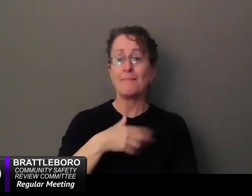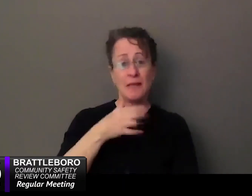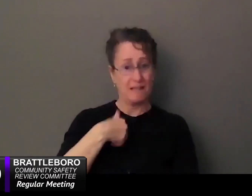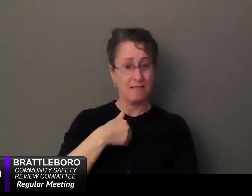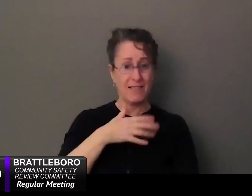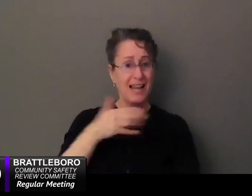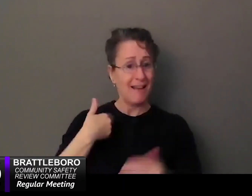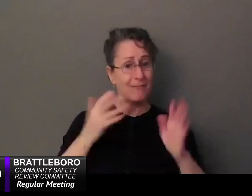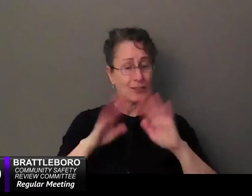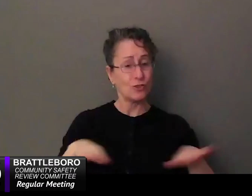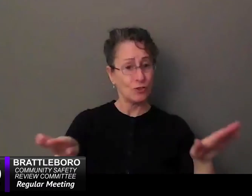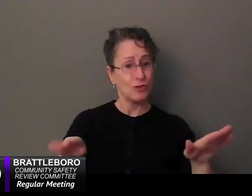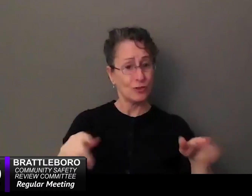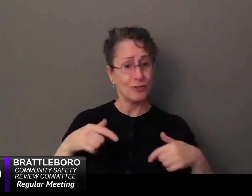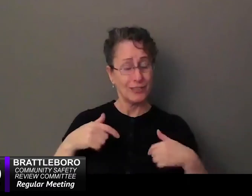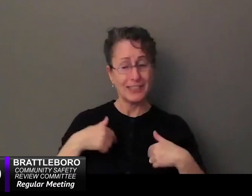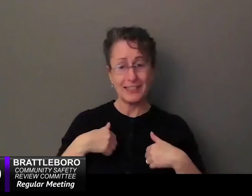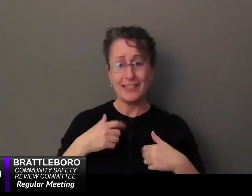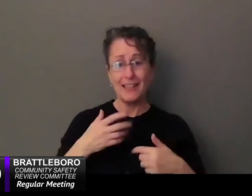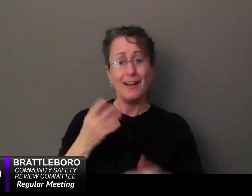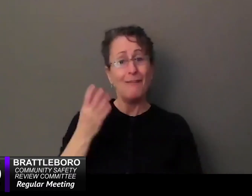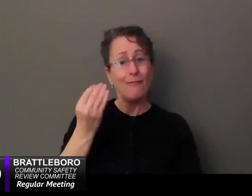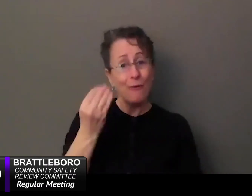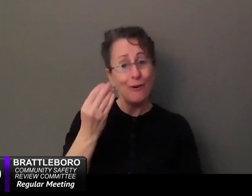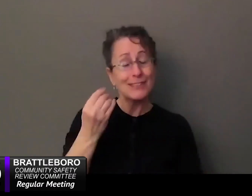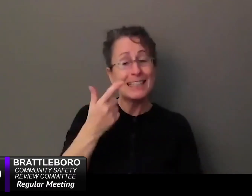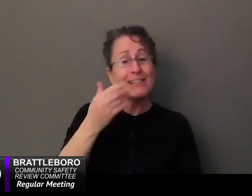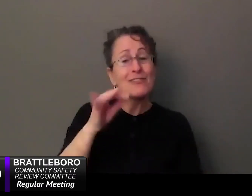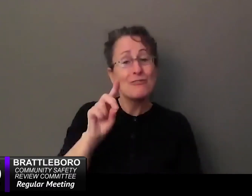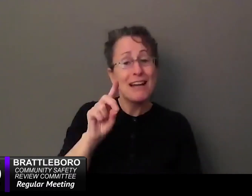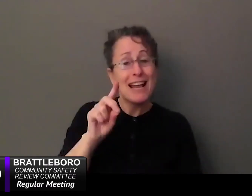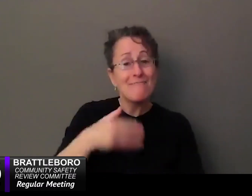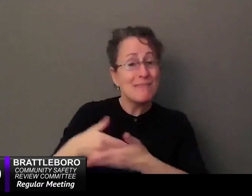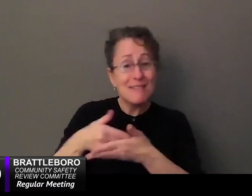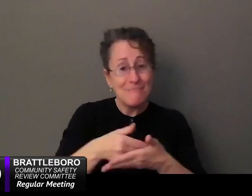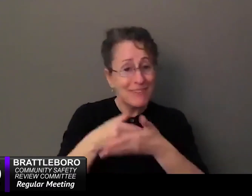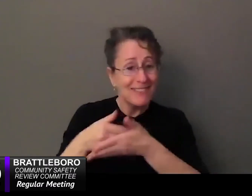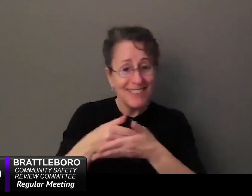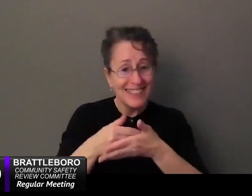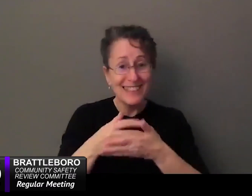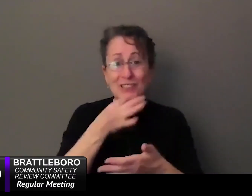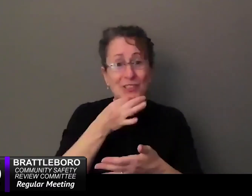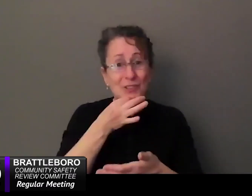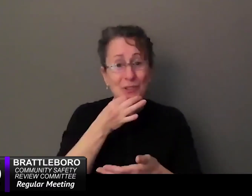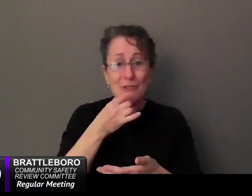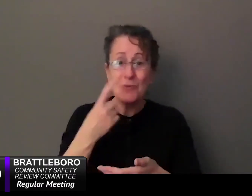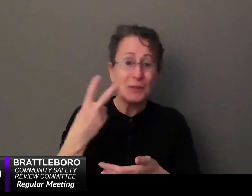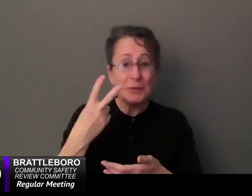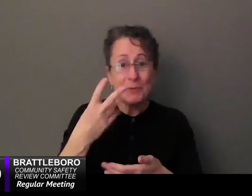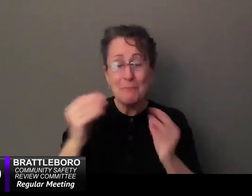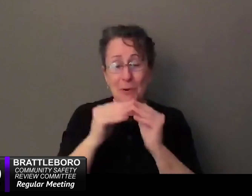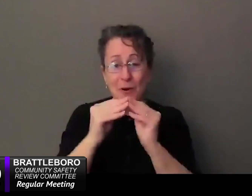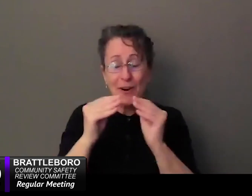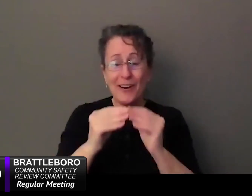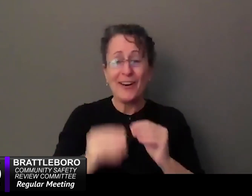of 14 grandbabies, soon to have another one, or two, I'm sorry.